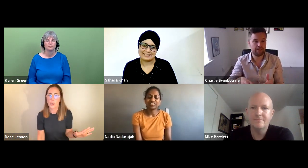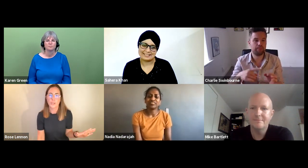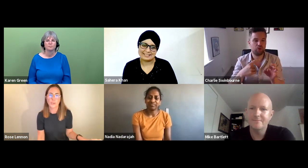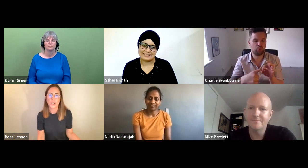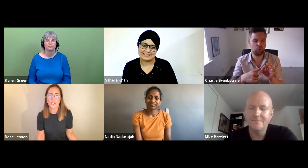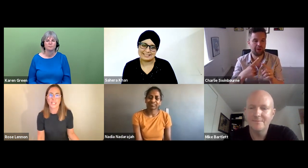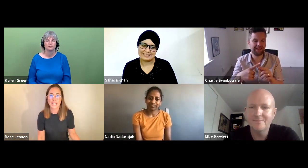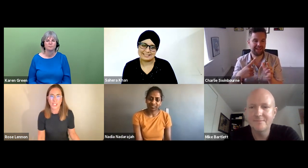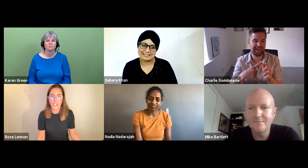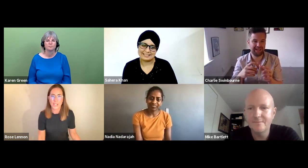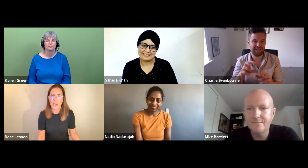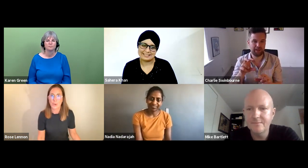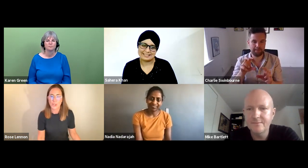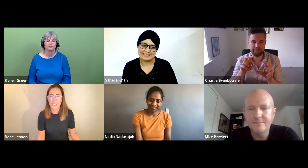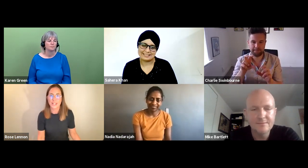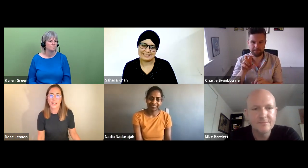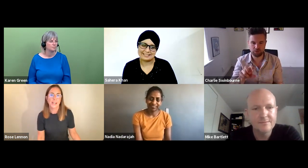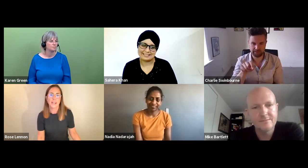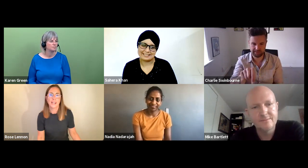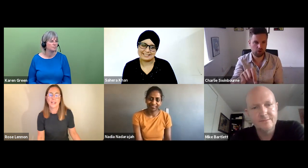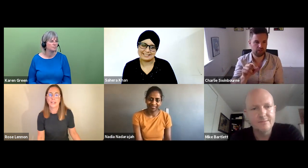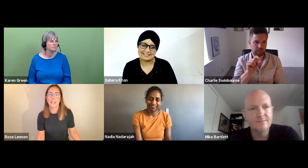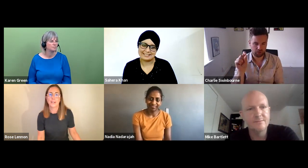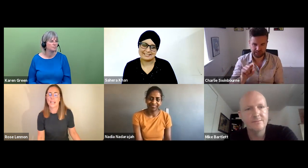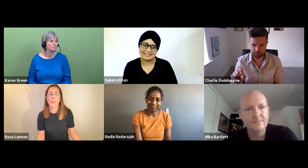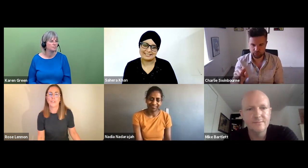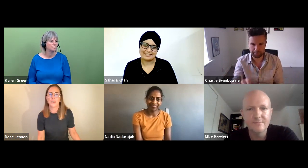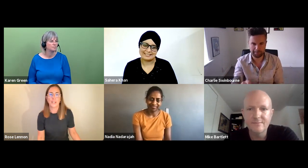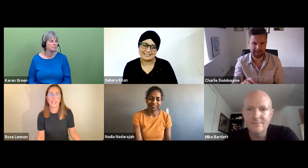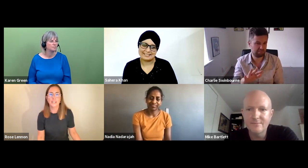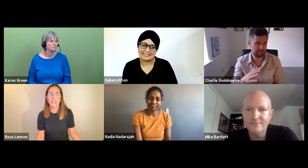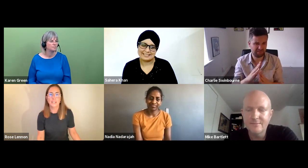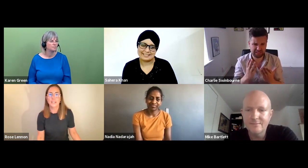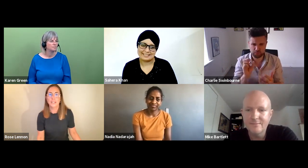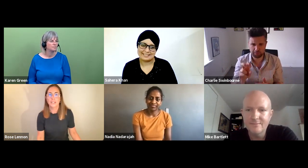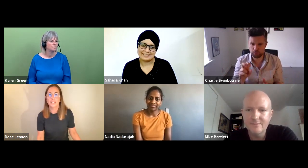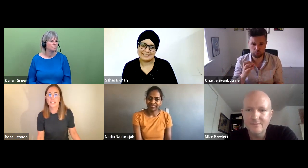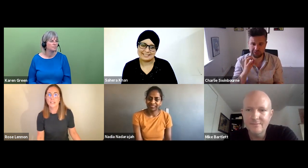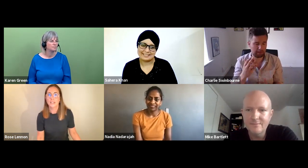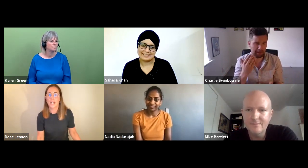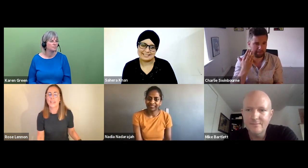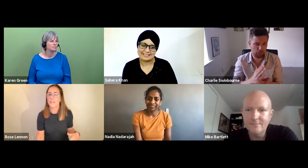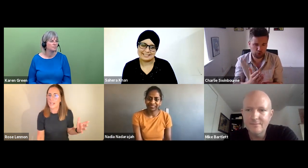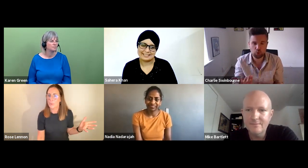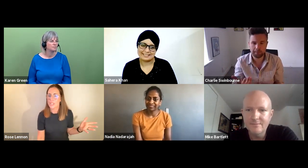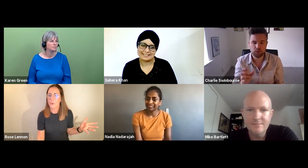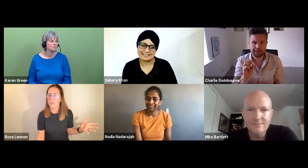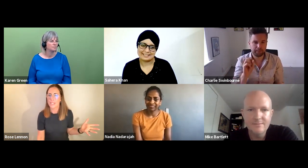post your questions in the Q&A box, however you feel. I think Facebook is probably the